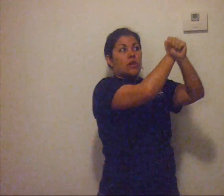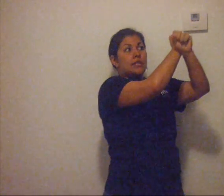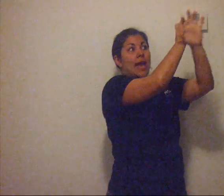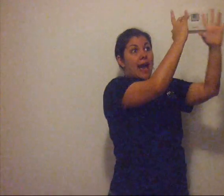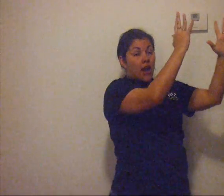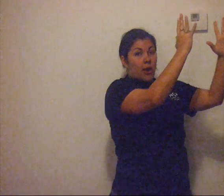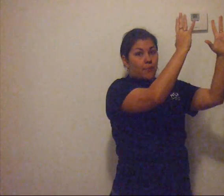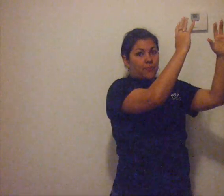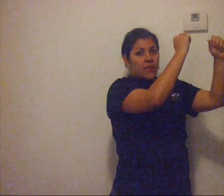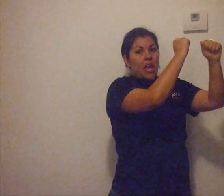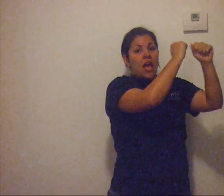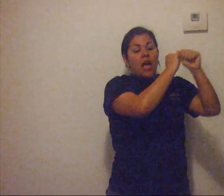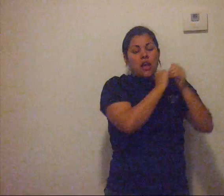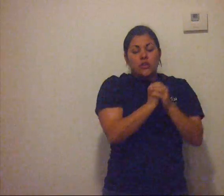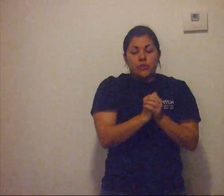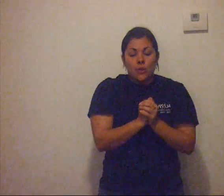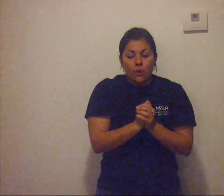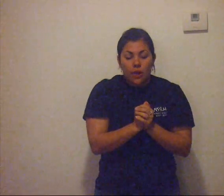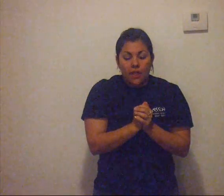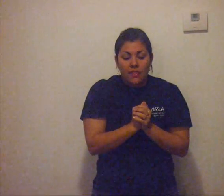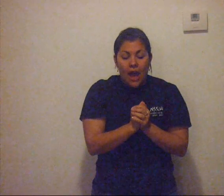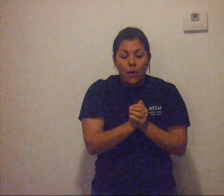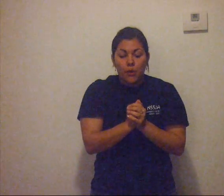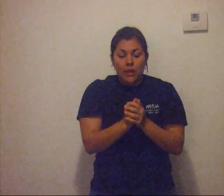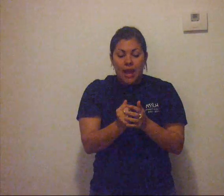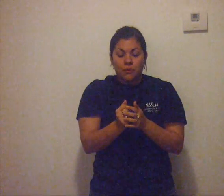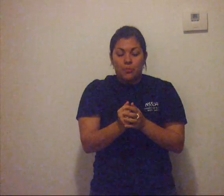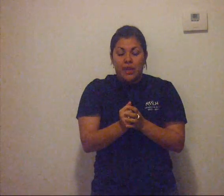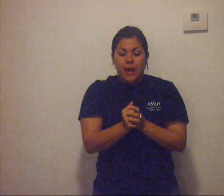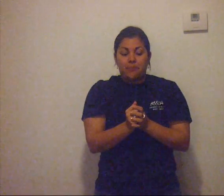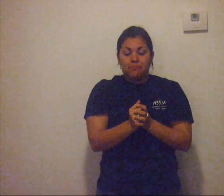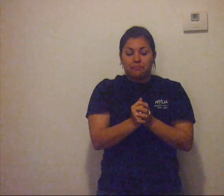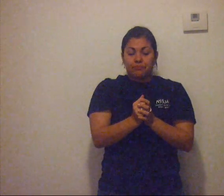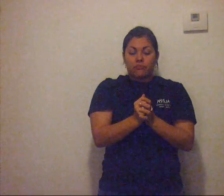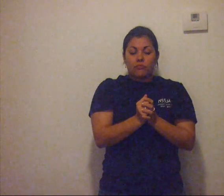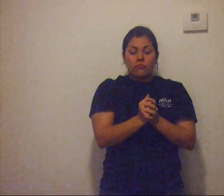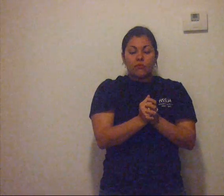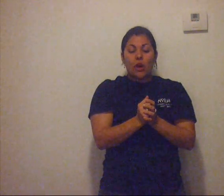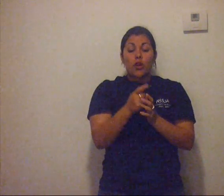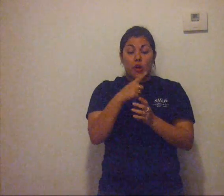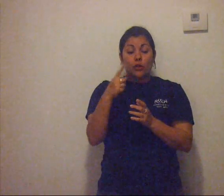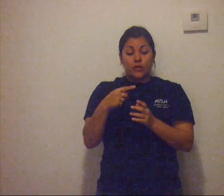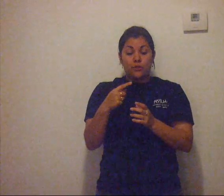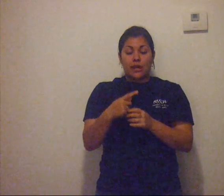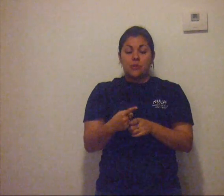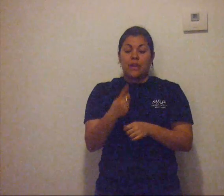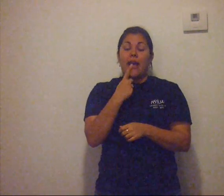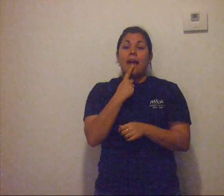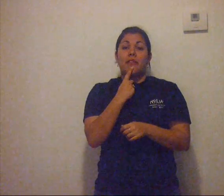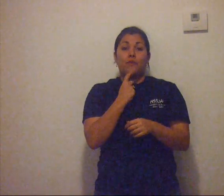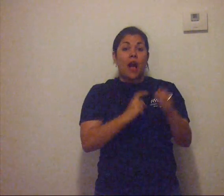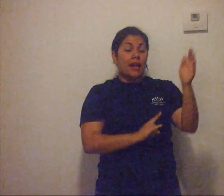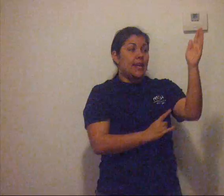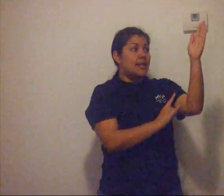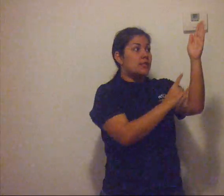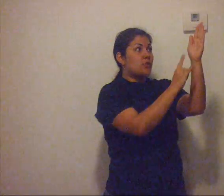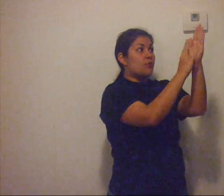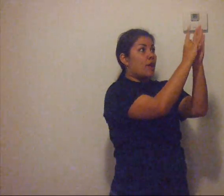words air. So that whole line will be, or the whole 2 lines will be, and the rocket's